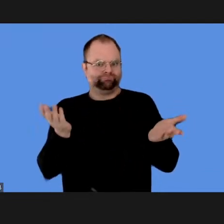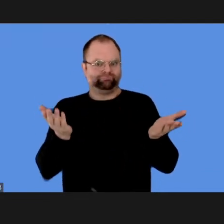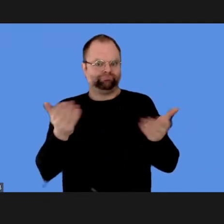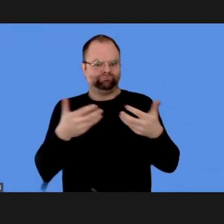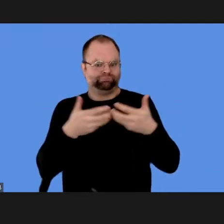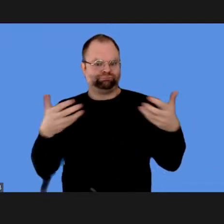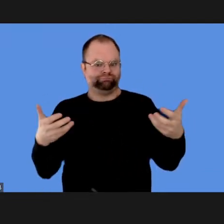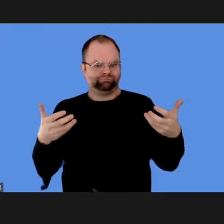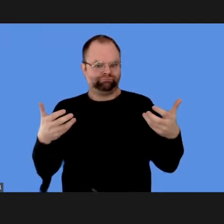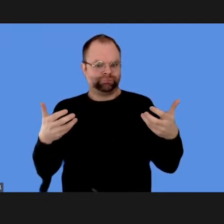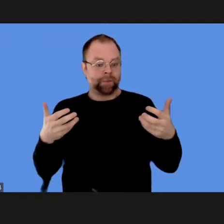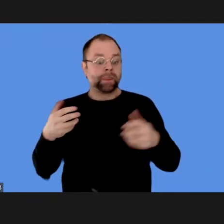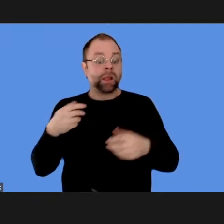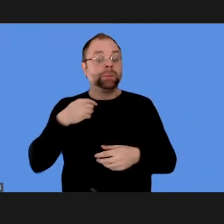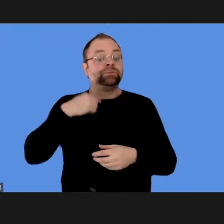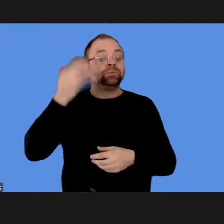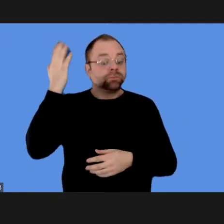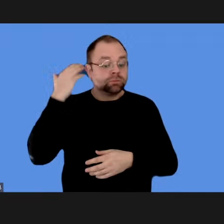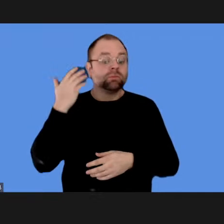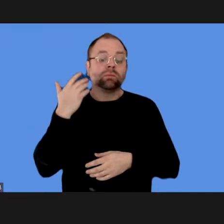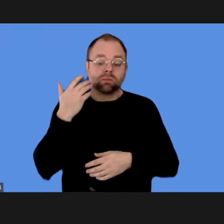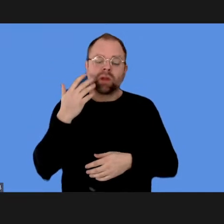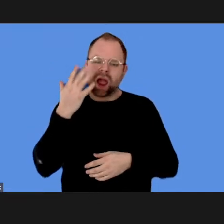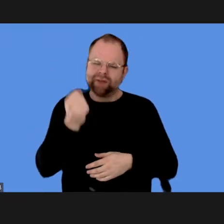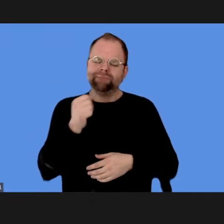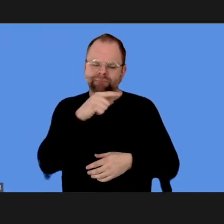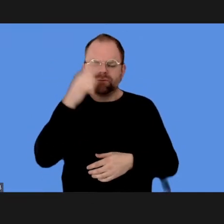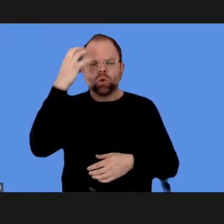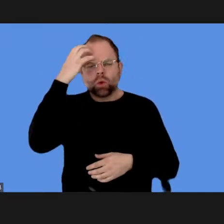especially, categorized into 4 areas.